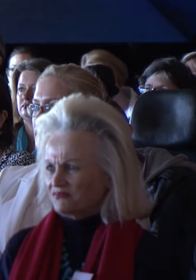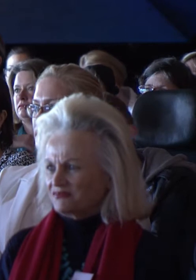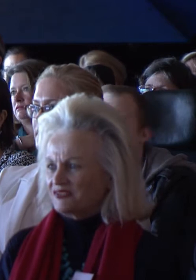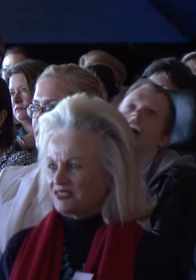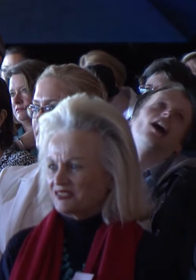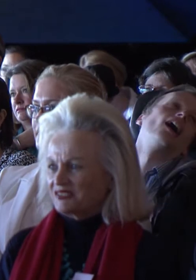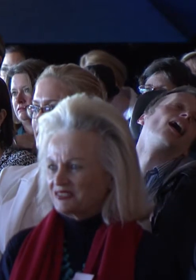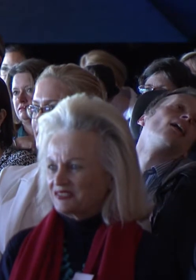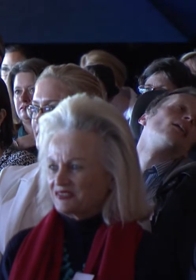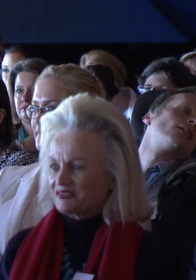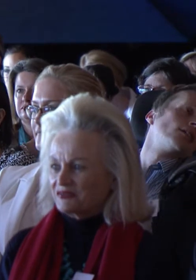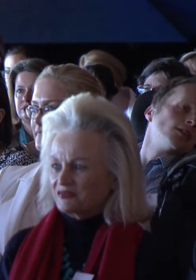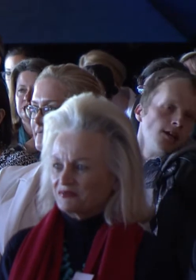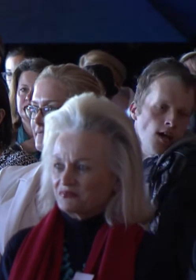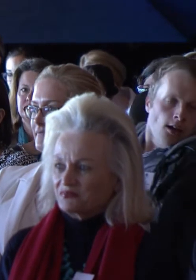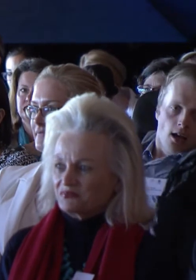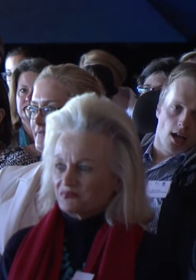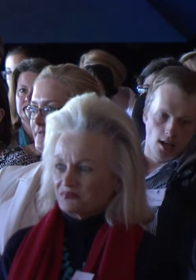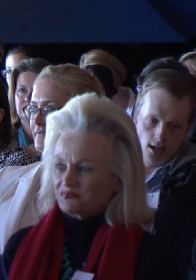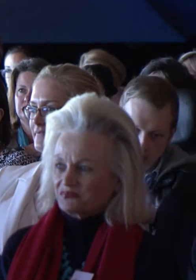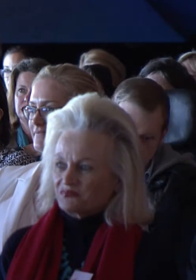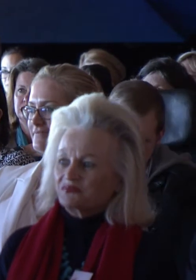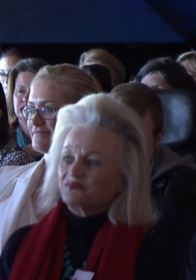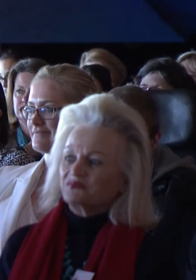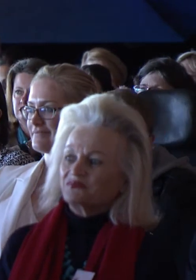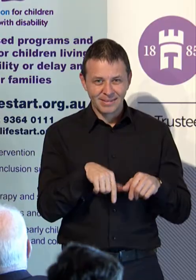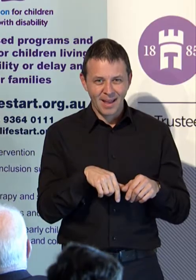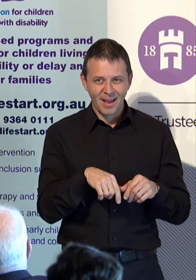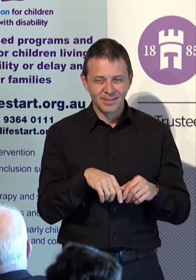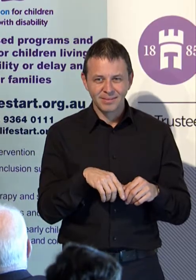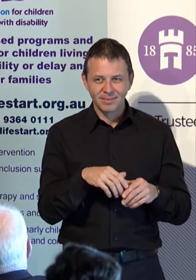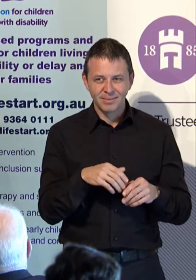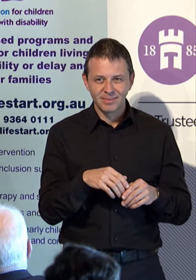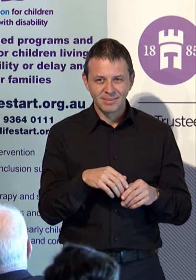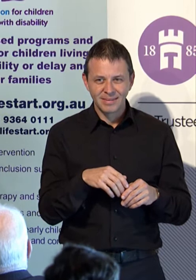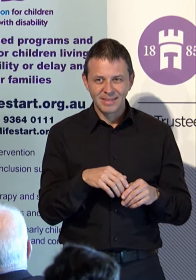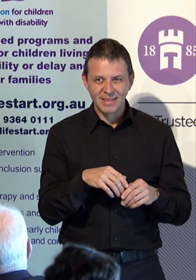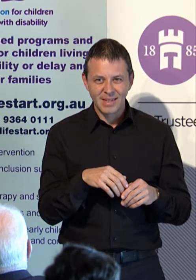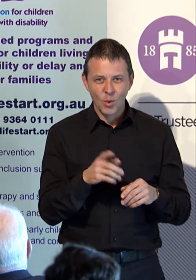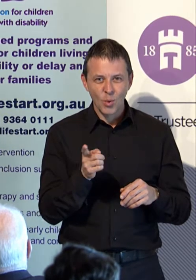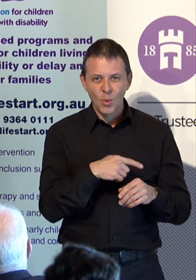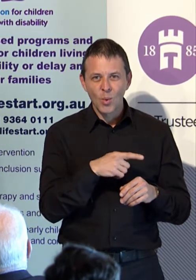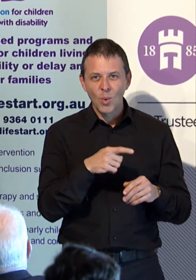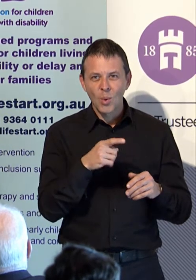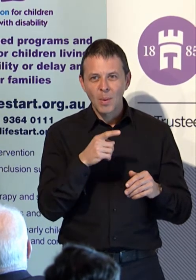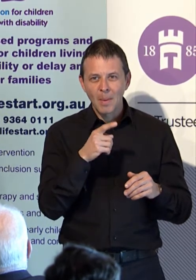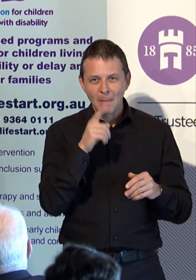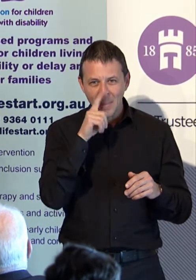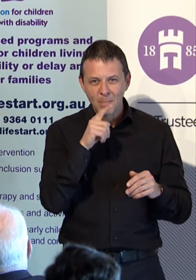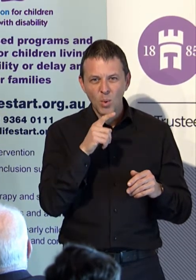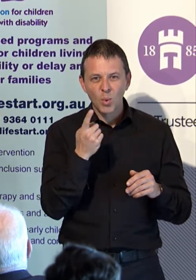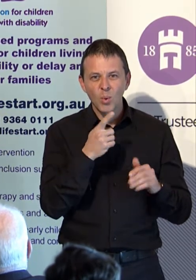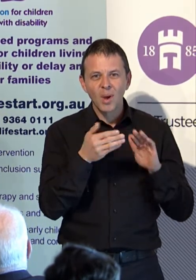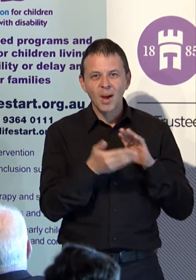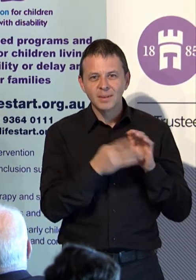new. The internet is not new. There's a whole generation of people out there under 40 who can barely remember when it